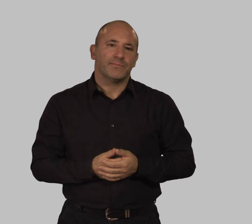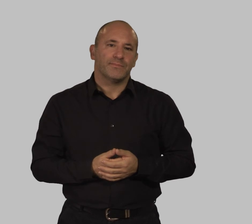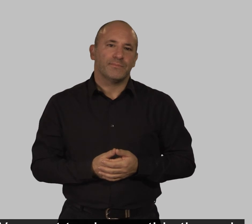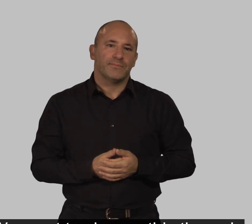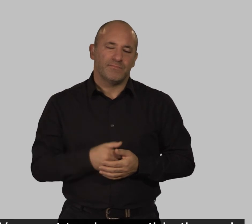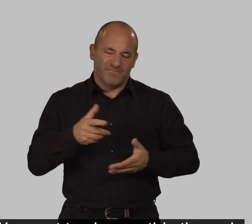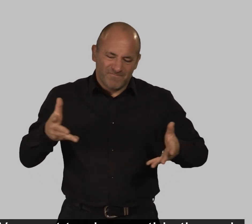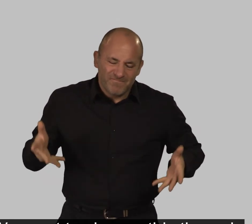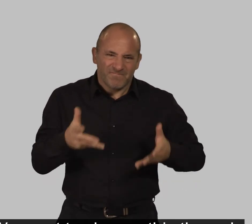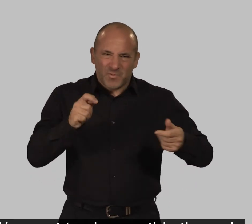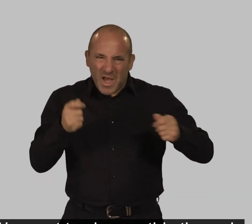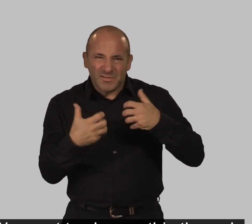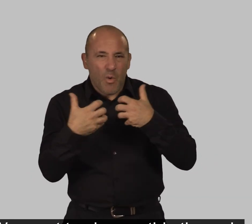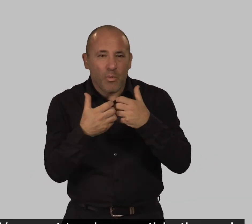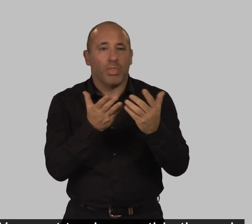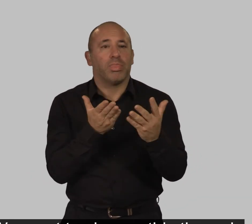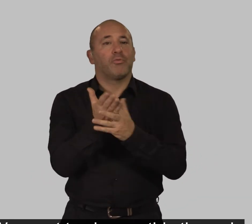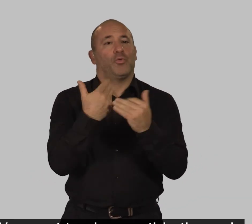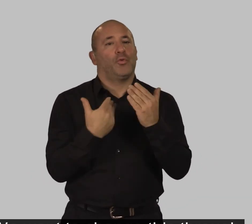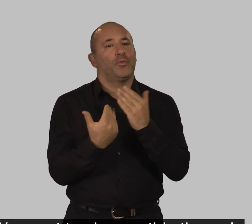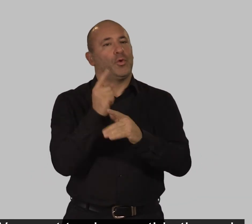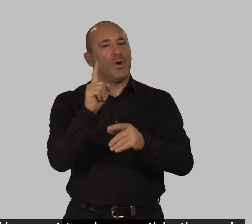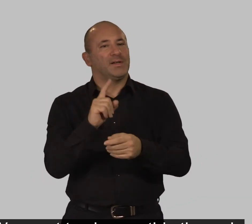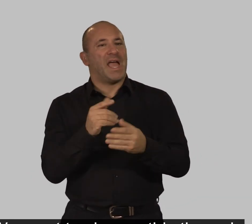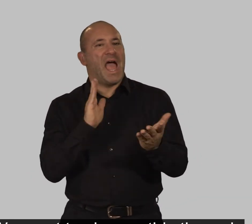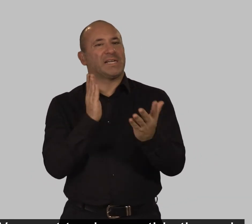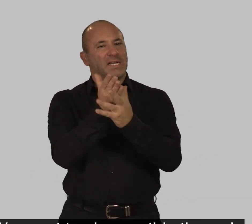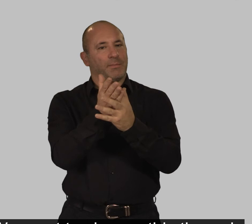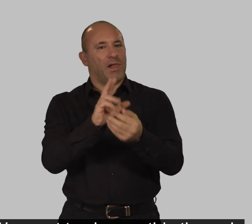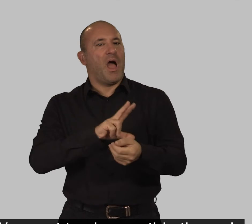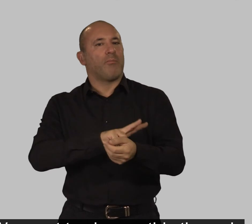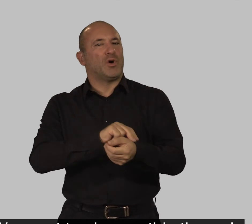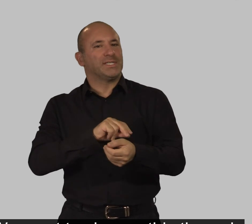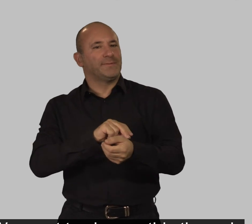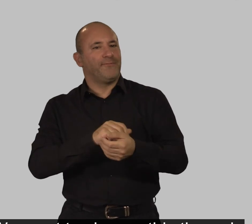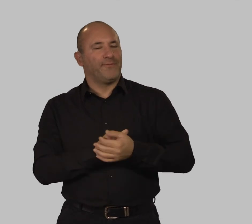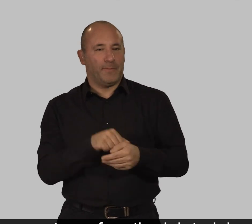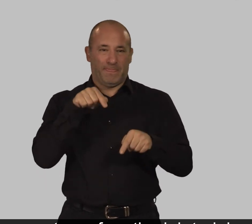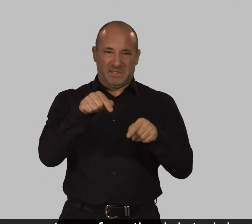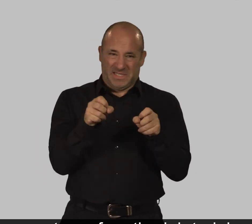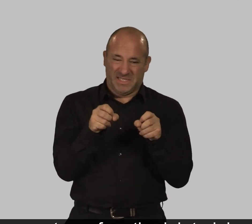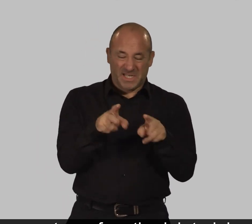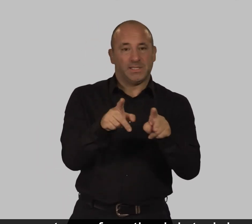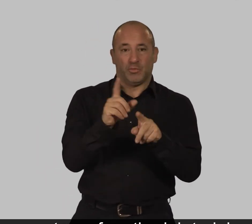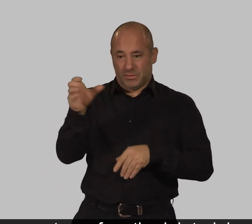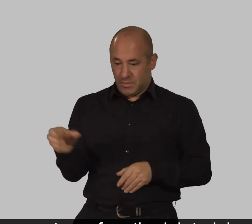We want to change this through accessible apprenticeships, a new system of on-the-job